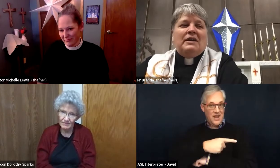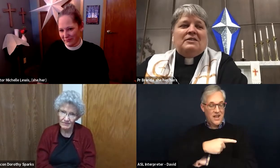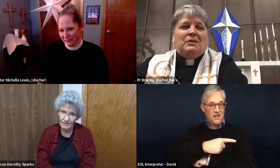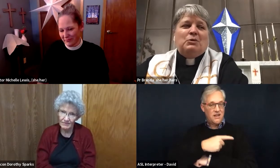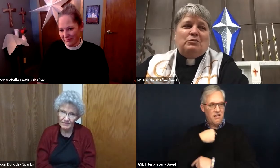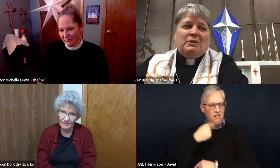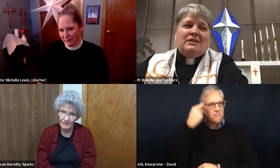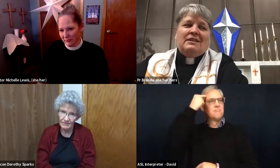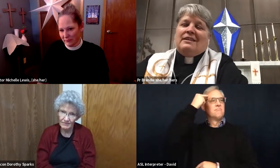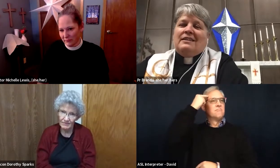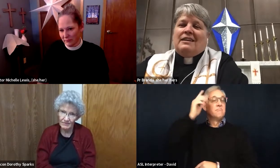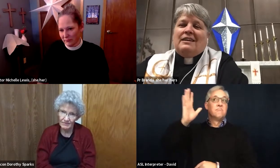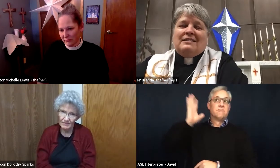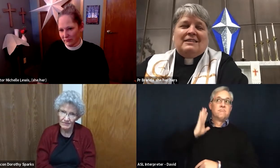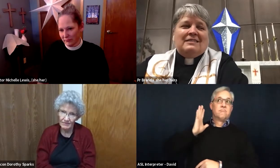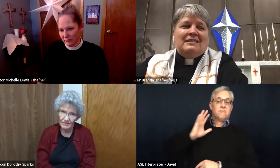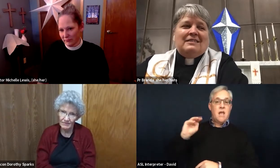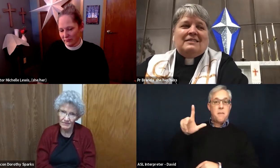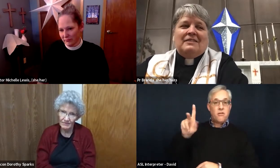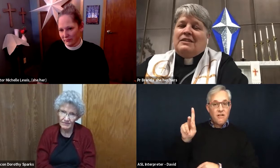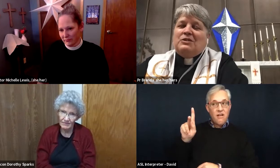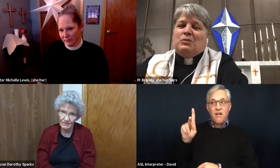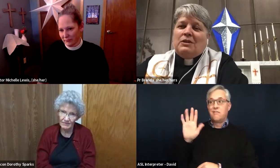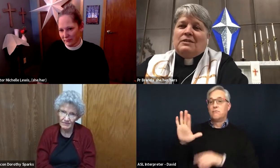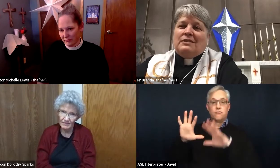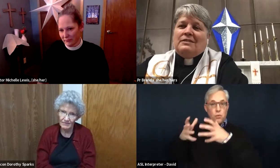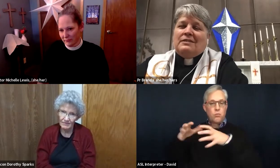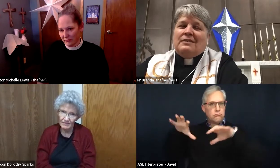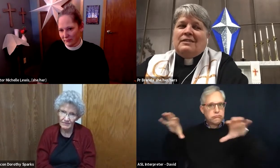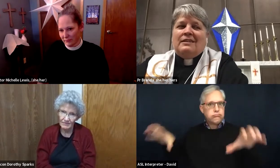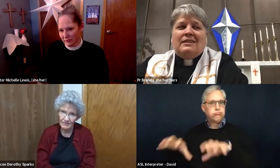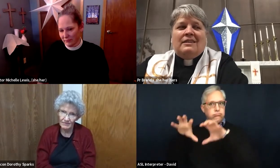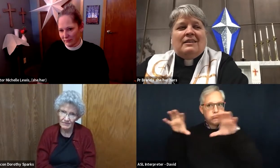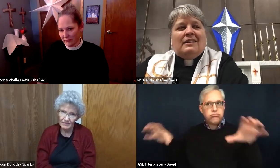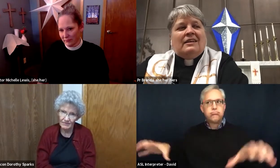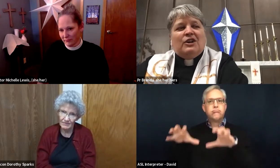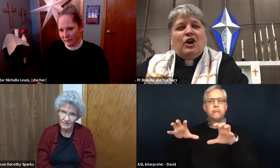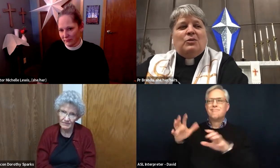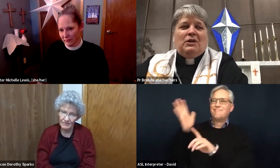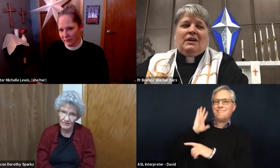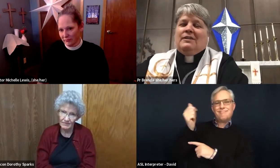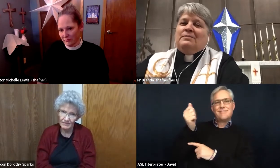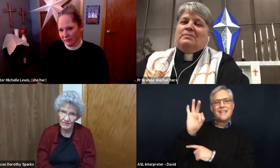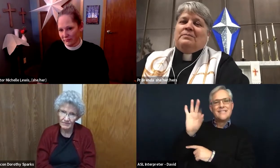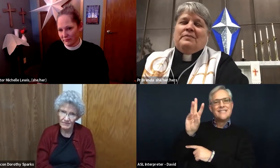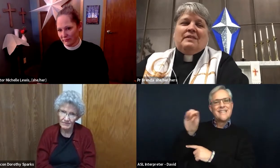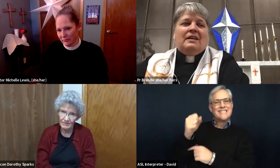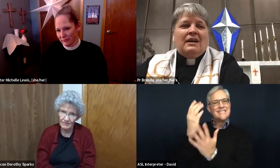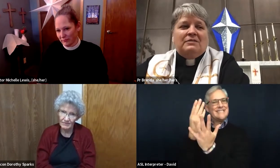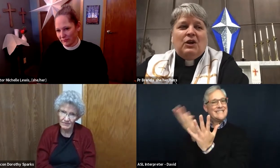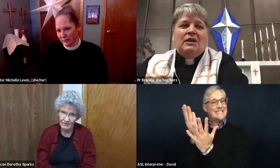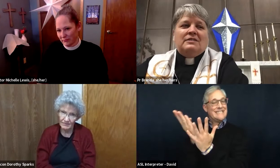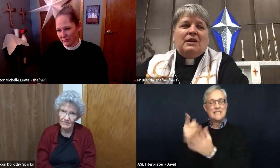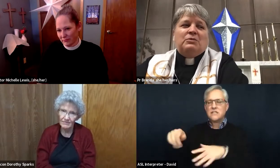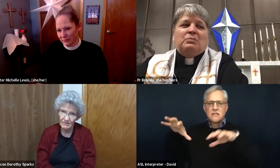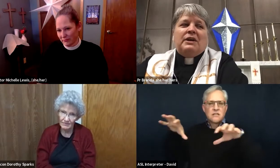civil rights movement in the late 60s and 70s worked. Their hard work, the